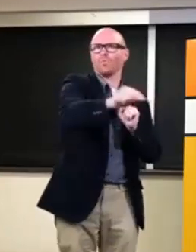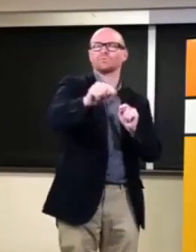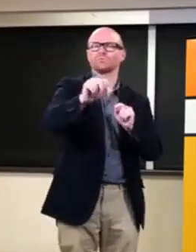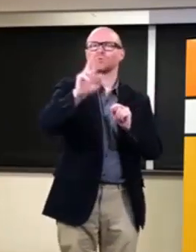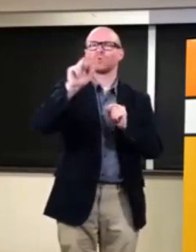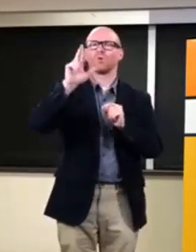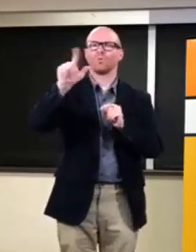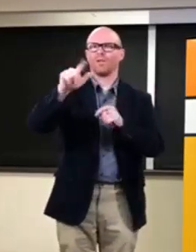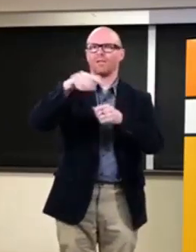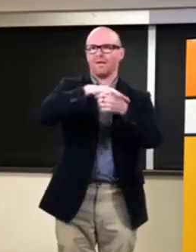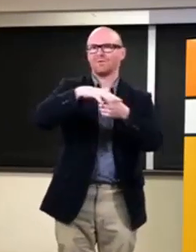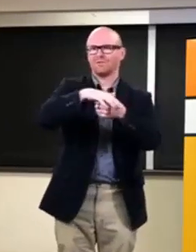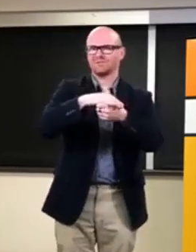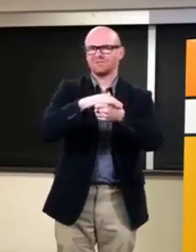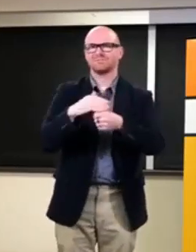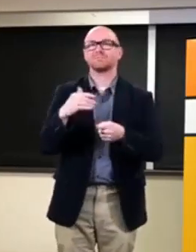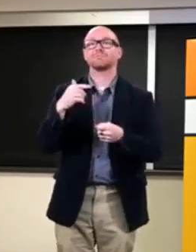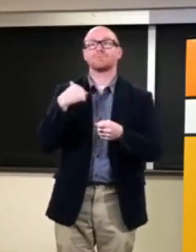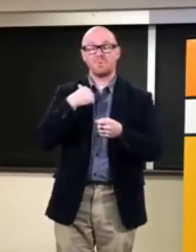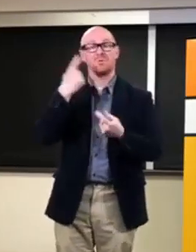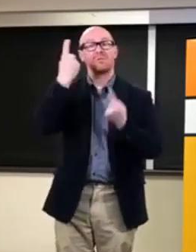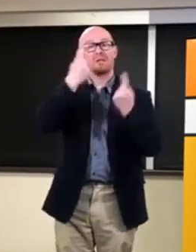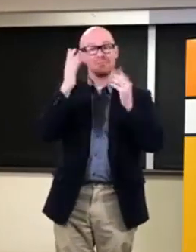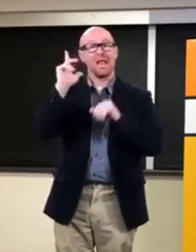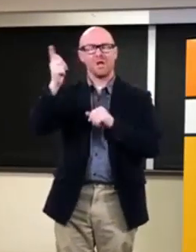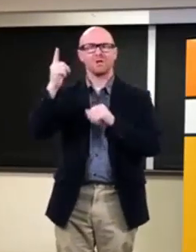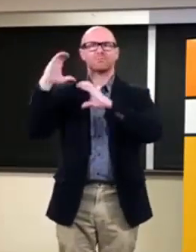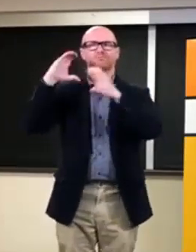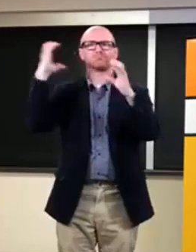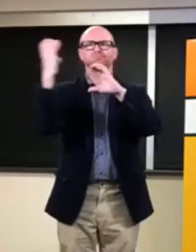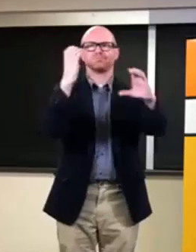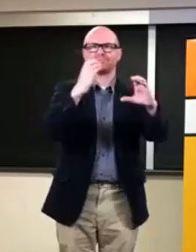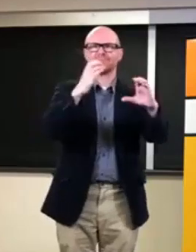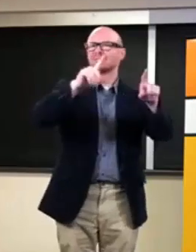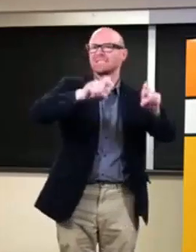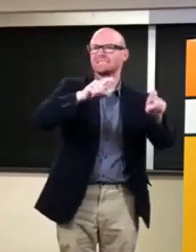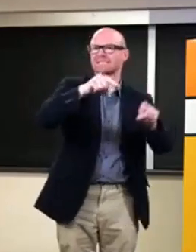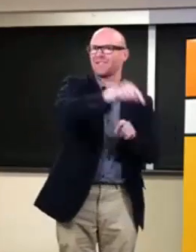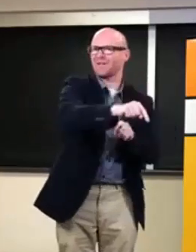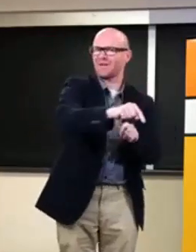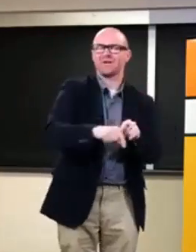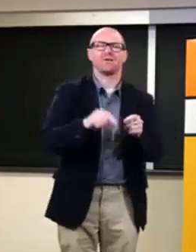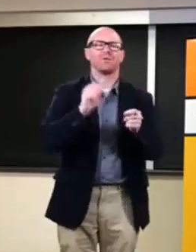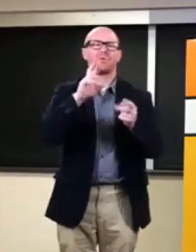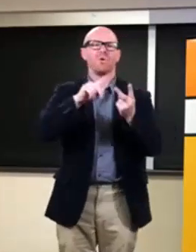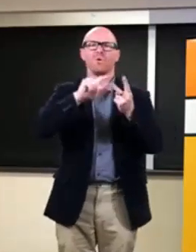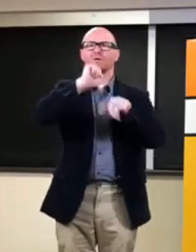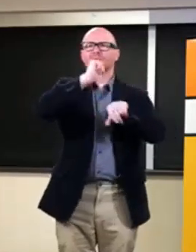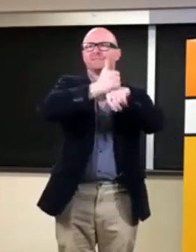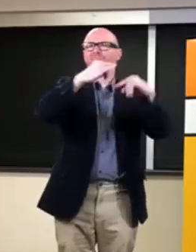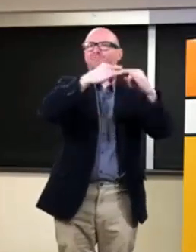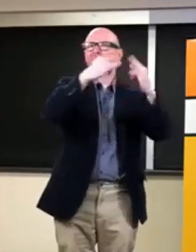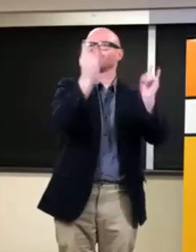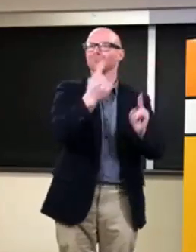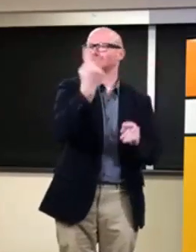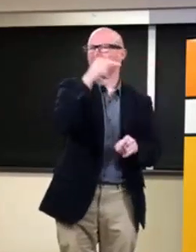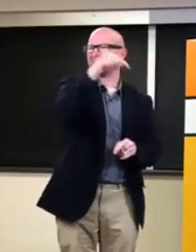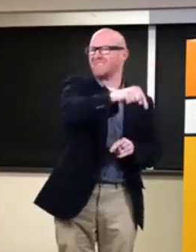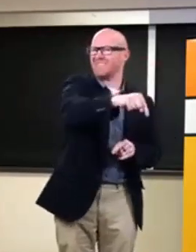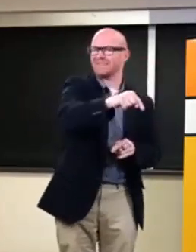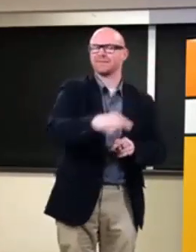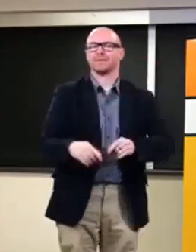areas. We are considering mobile options and also setting up kind of temporary options at the rural hospitals. With regards to